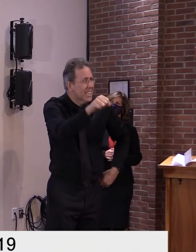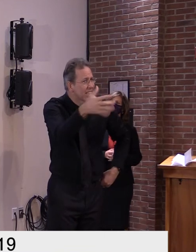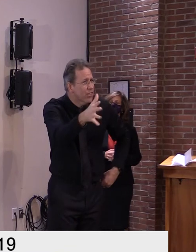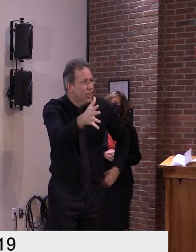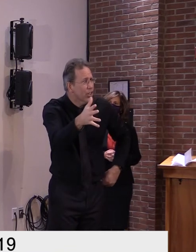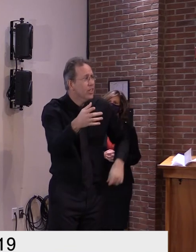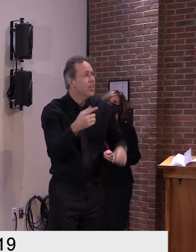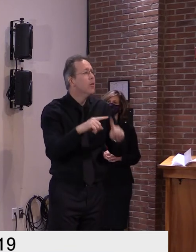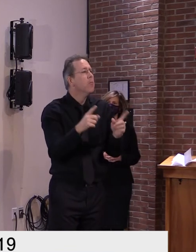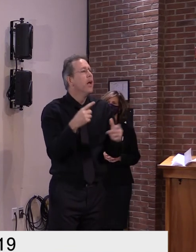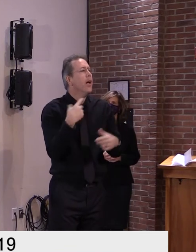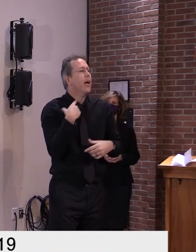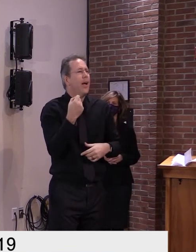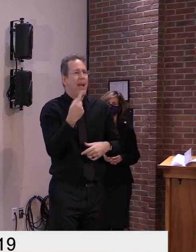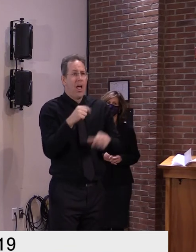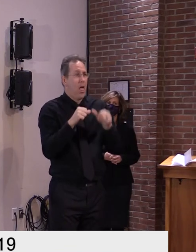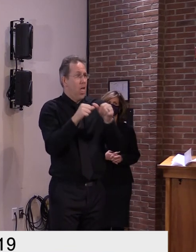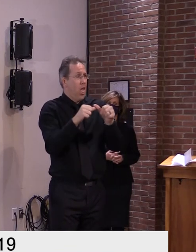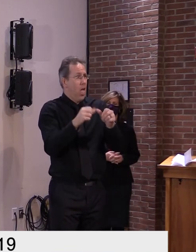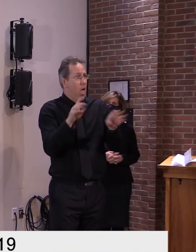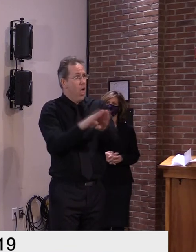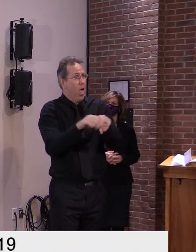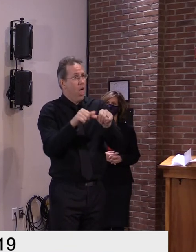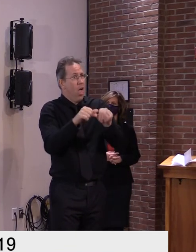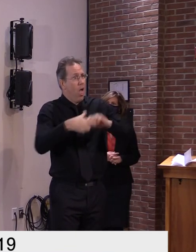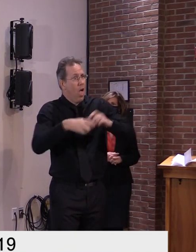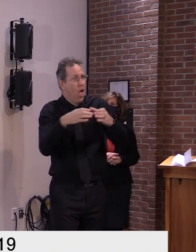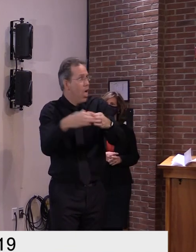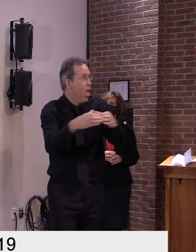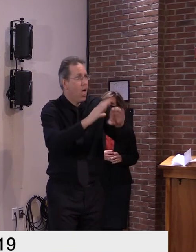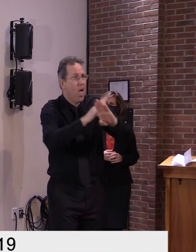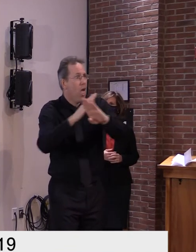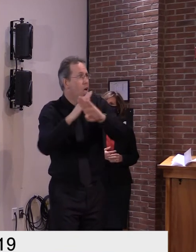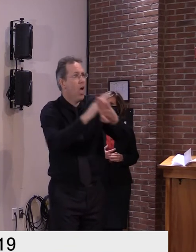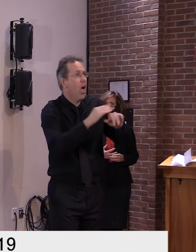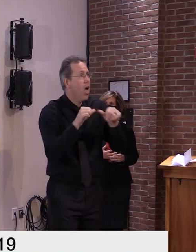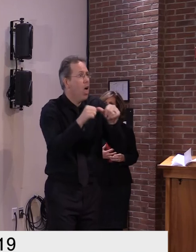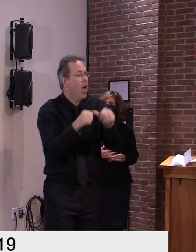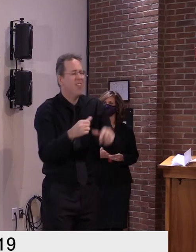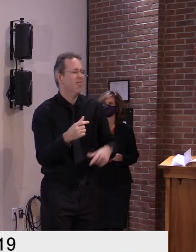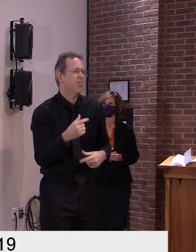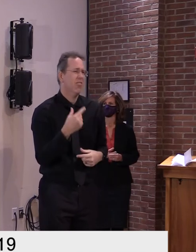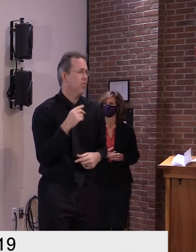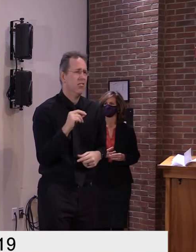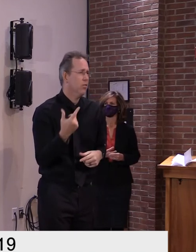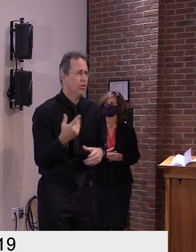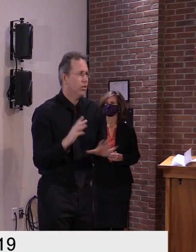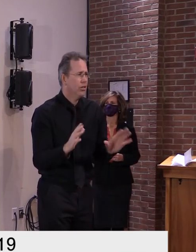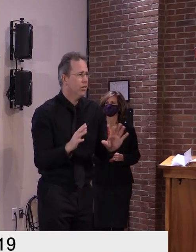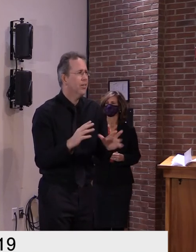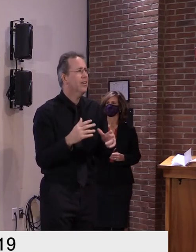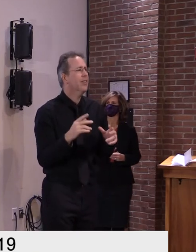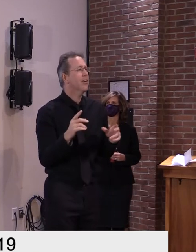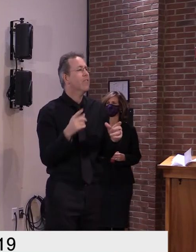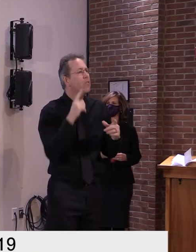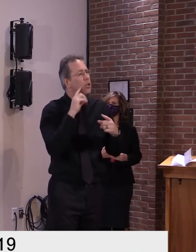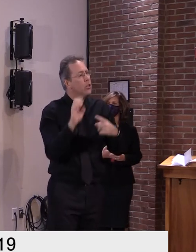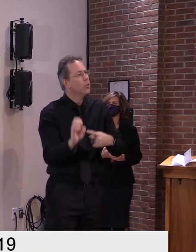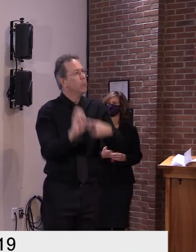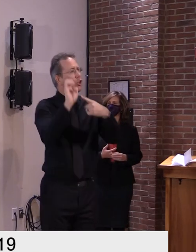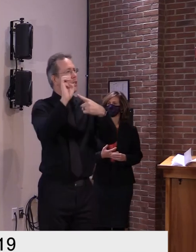durable effect. And to get a durable effect, you suppress the virus and you vaccinate the